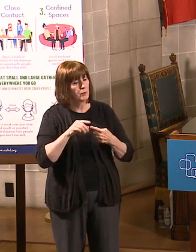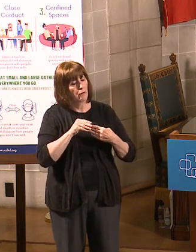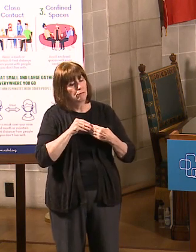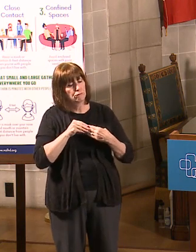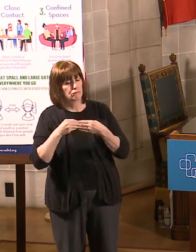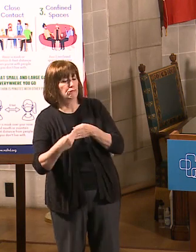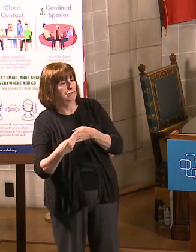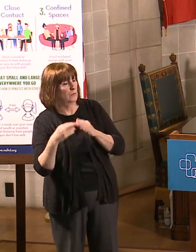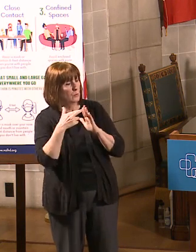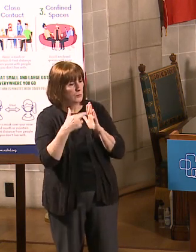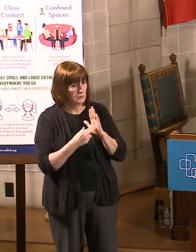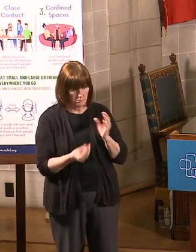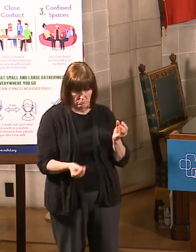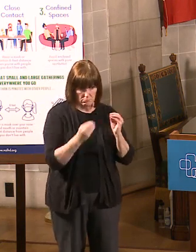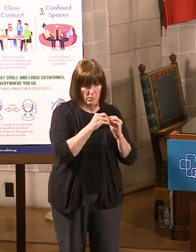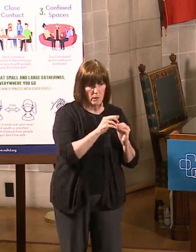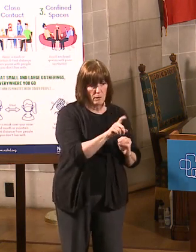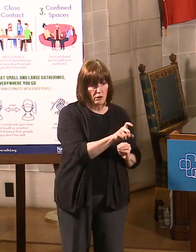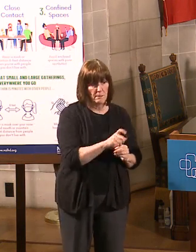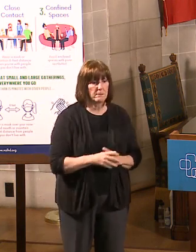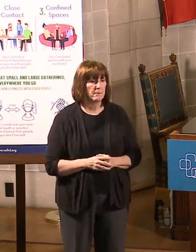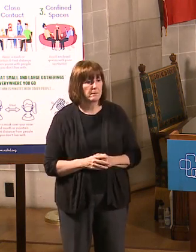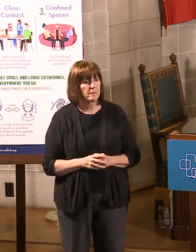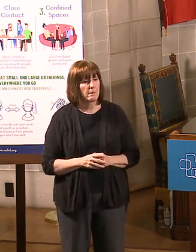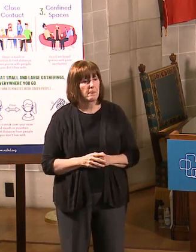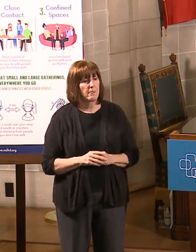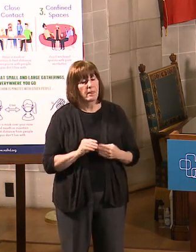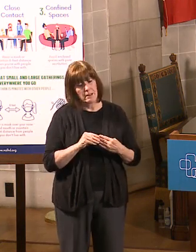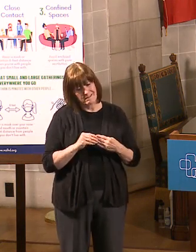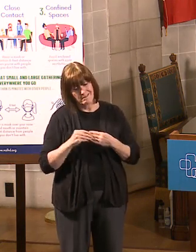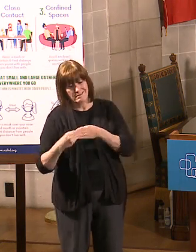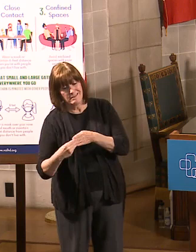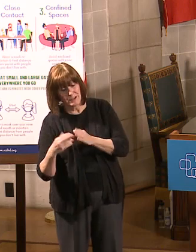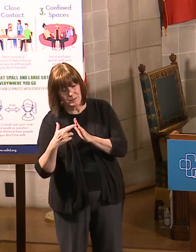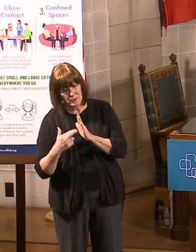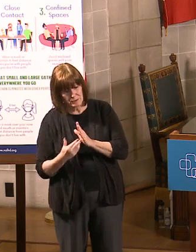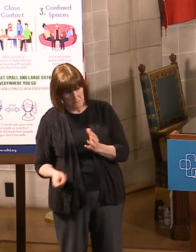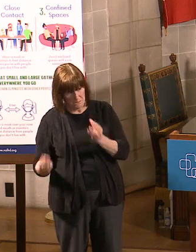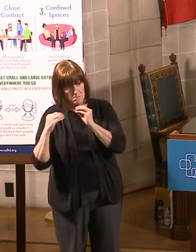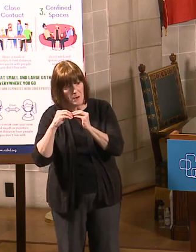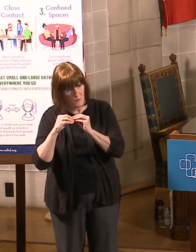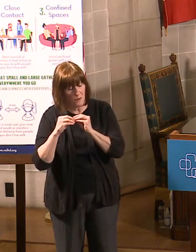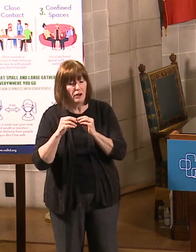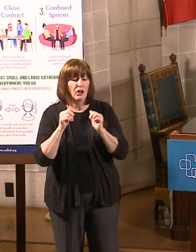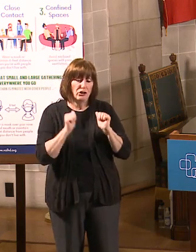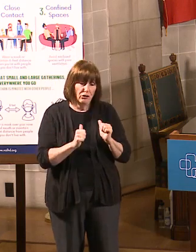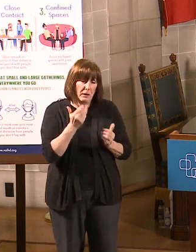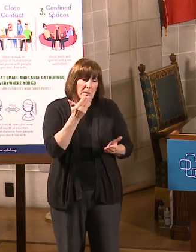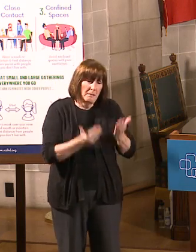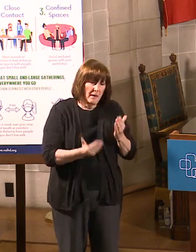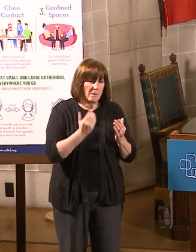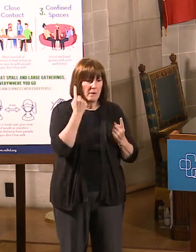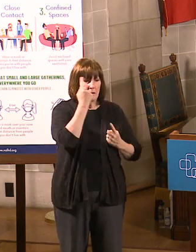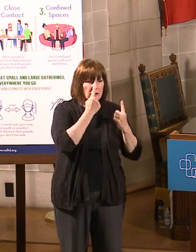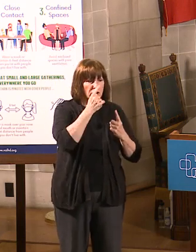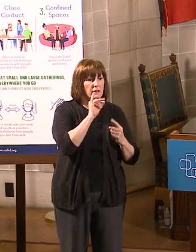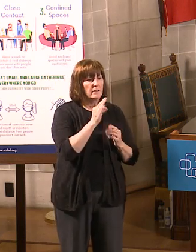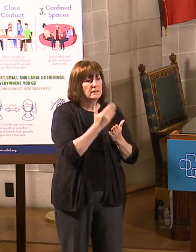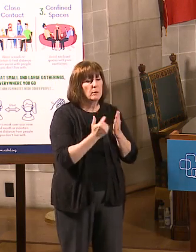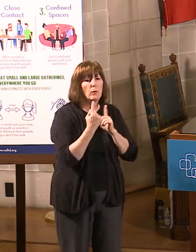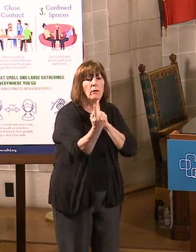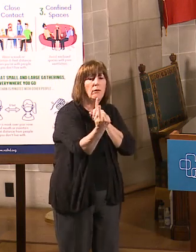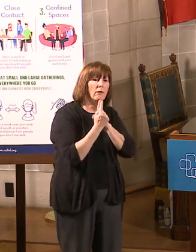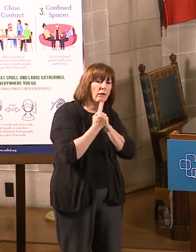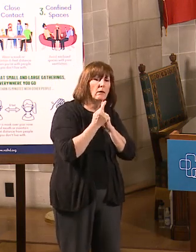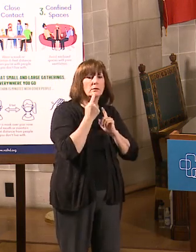further? And the question with regard to loosening rules further, certainly I would consider that if somebody came and said